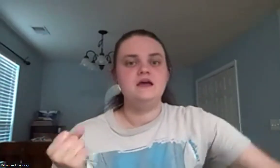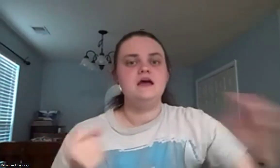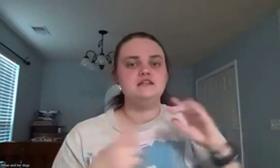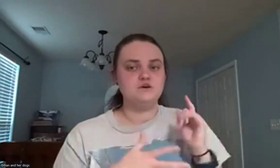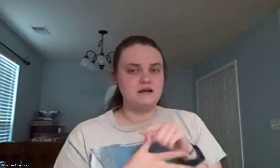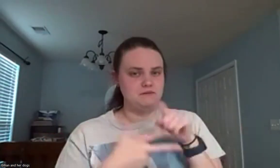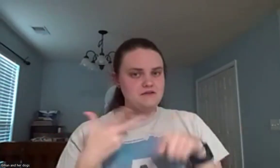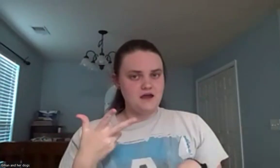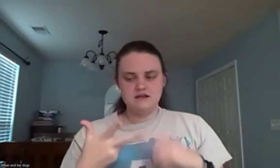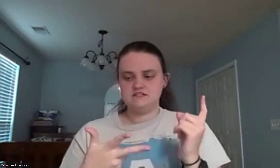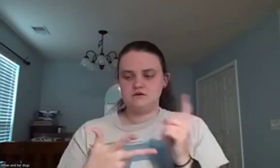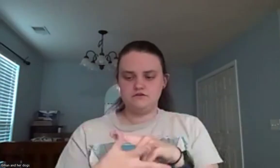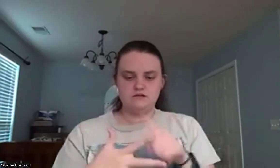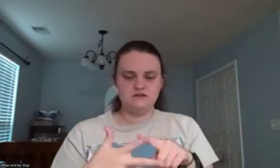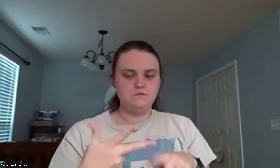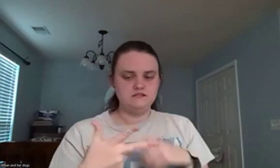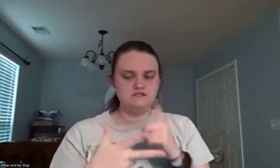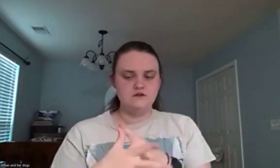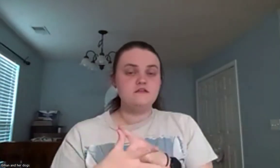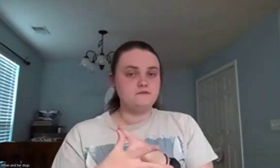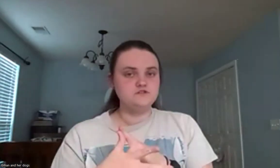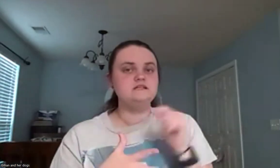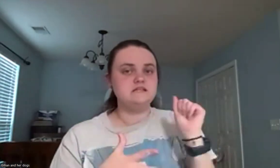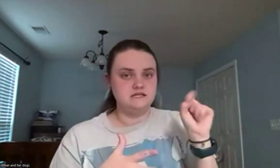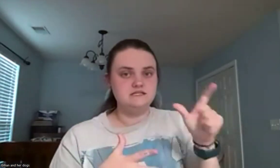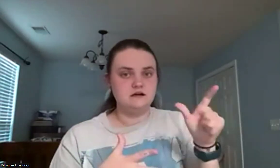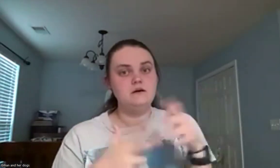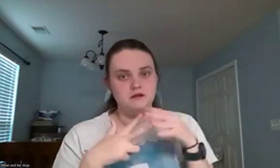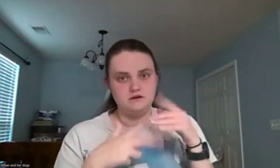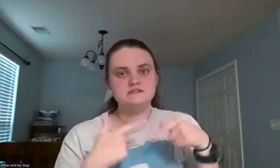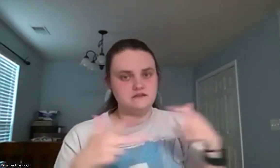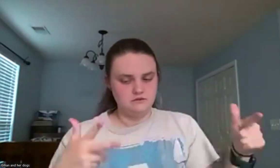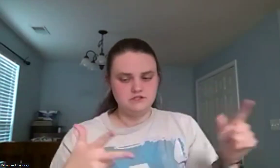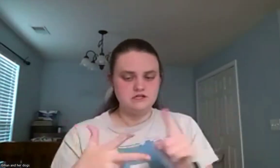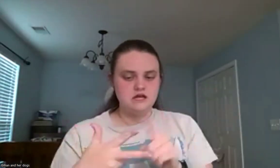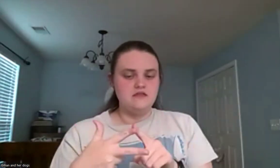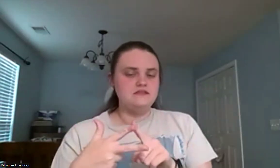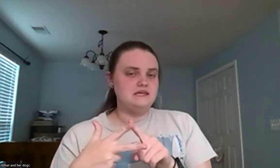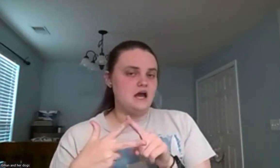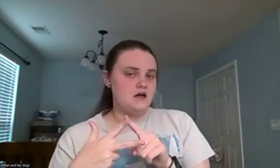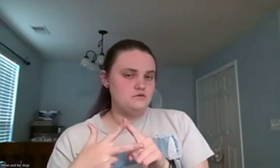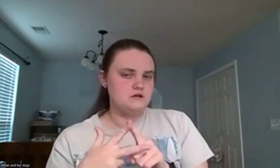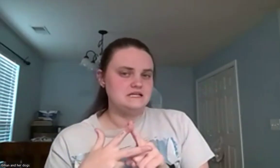And so what I mean by that is there are three different ones. The first one is ASL, American Sign Language. The other one is